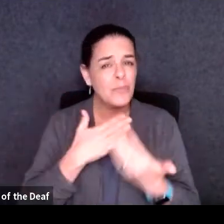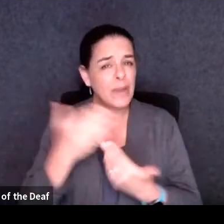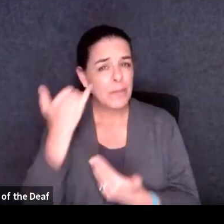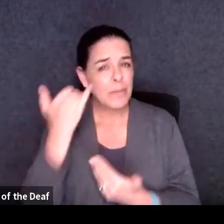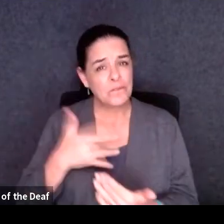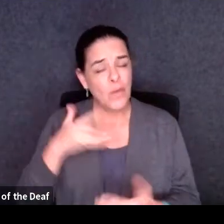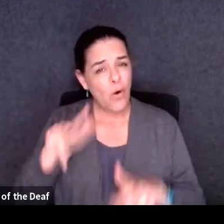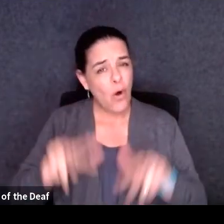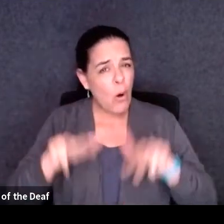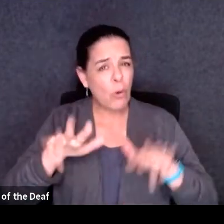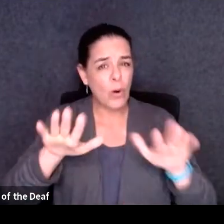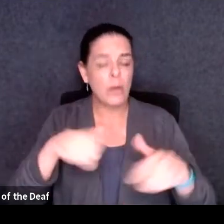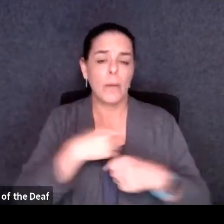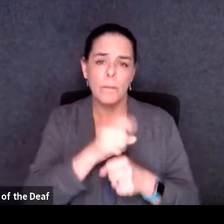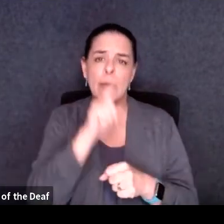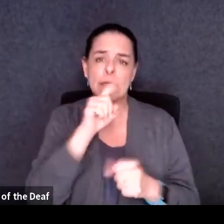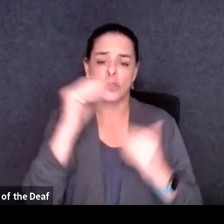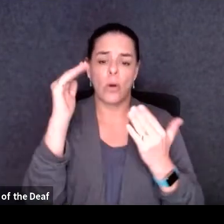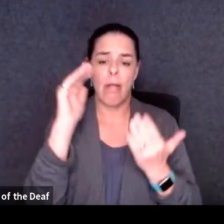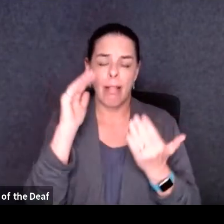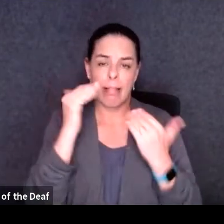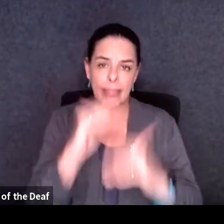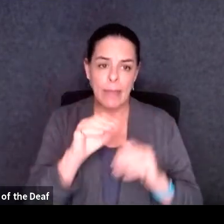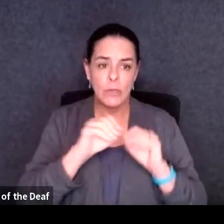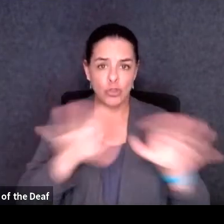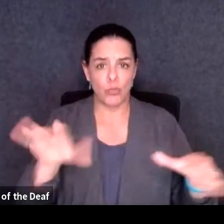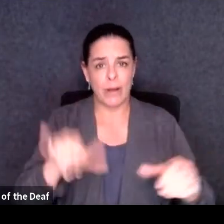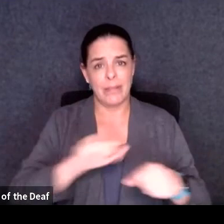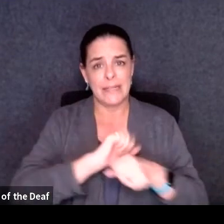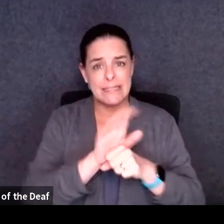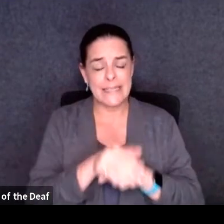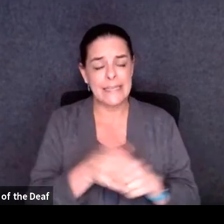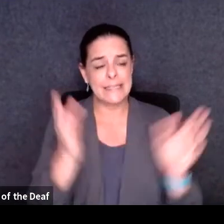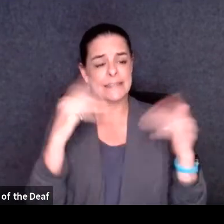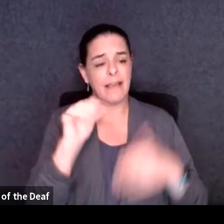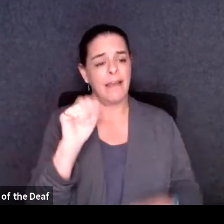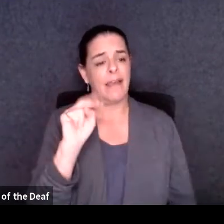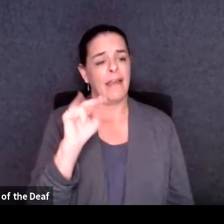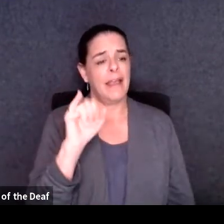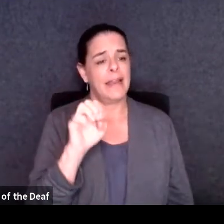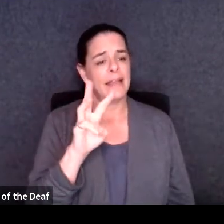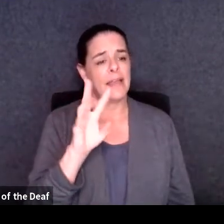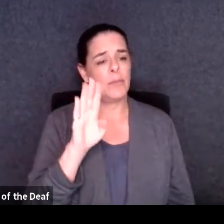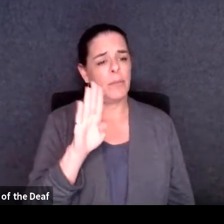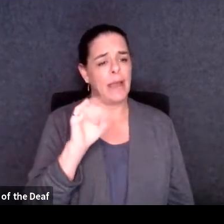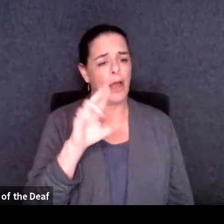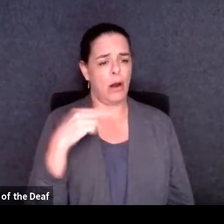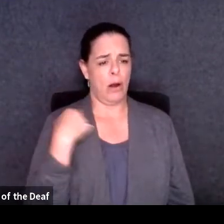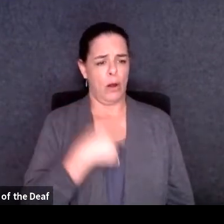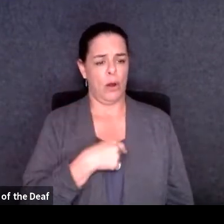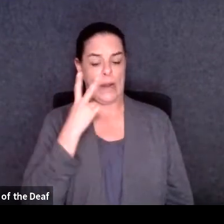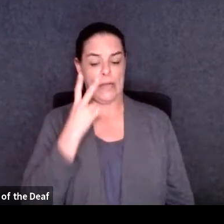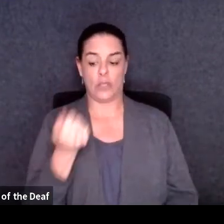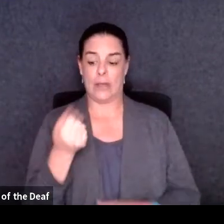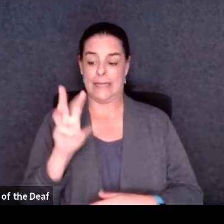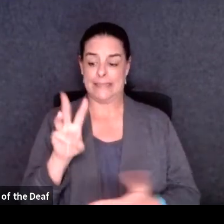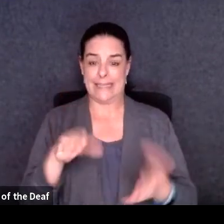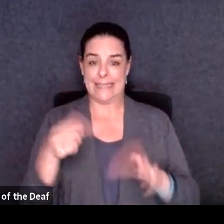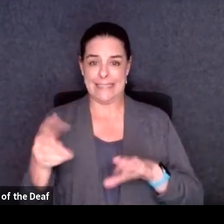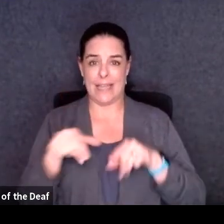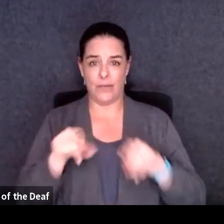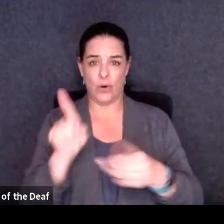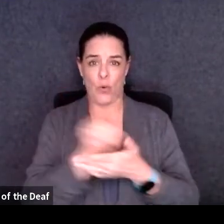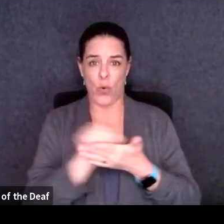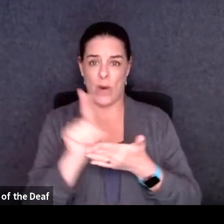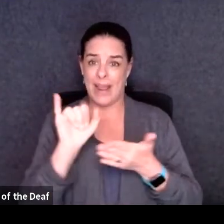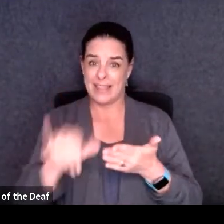sure that we can limit the spread of the disease. From Annie with WBIR, we saw 16 deaths in a week, the highest since the